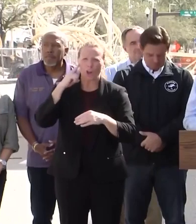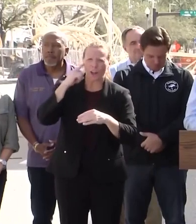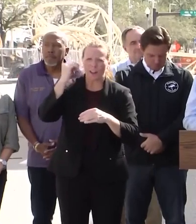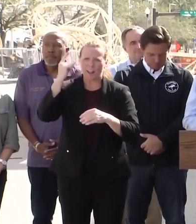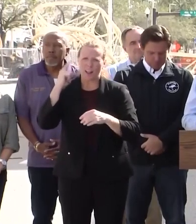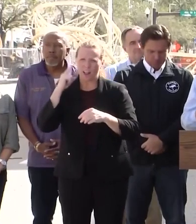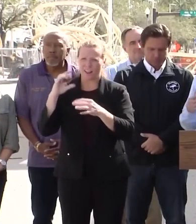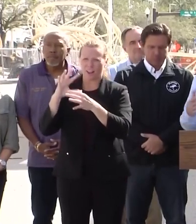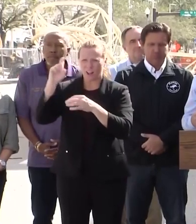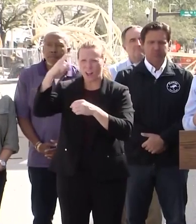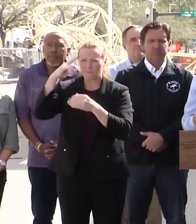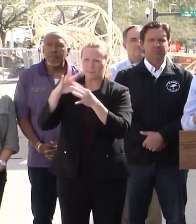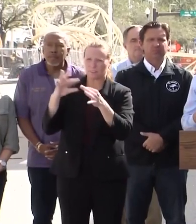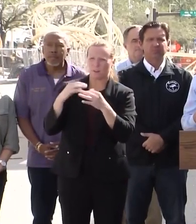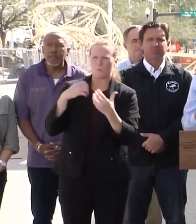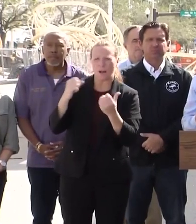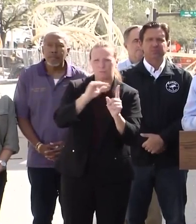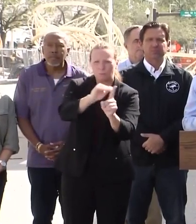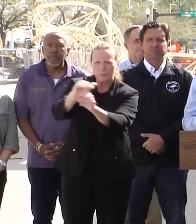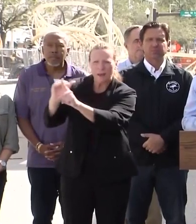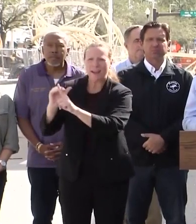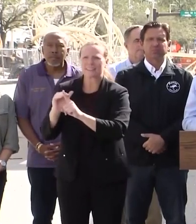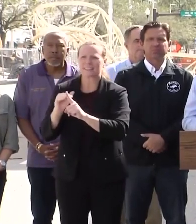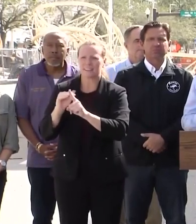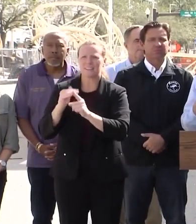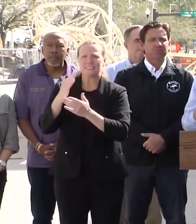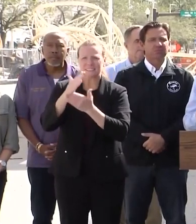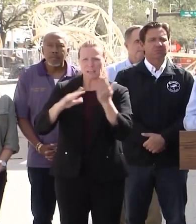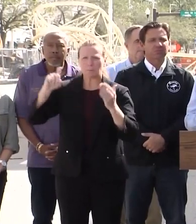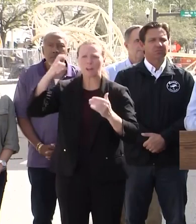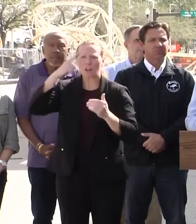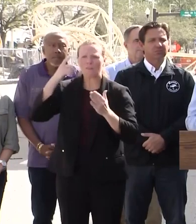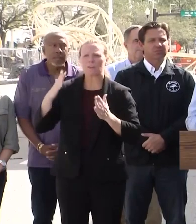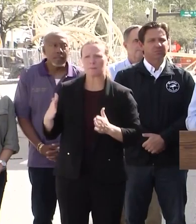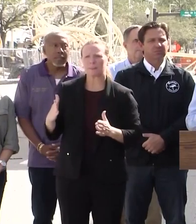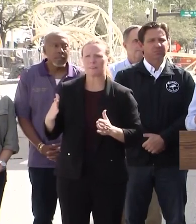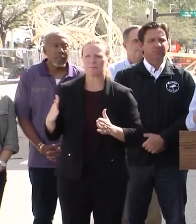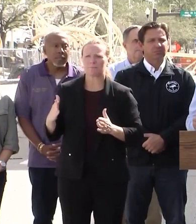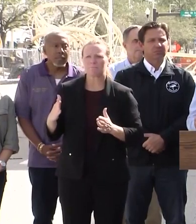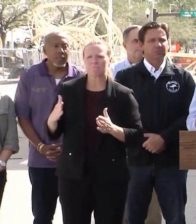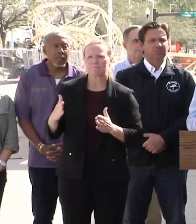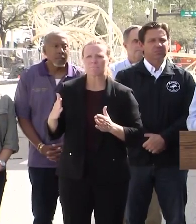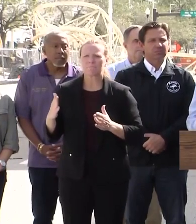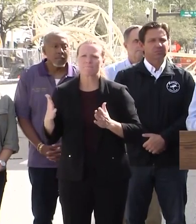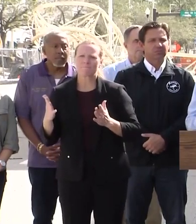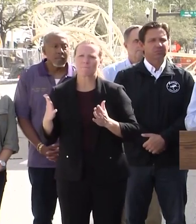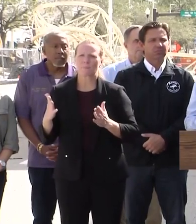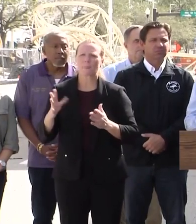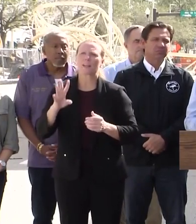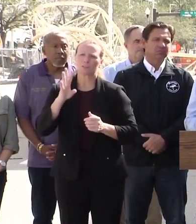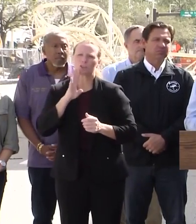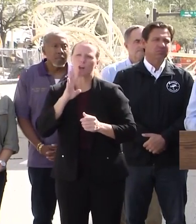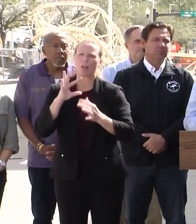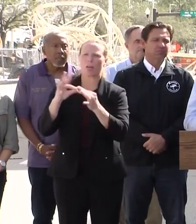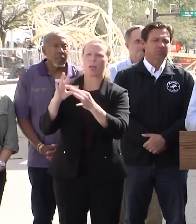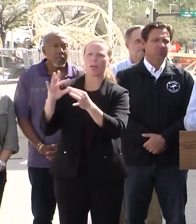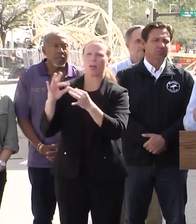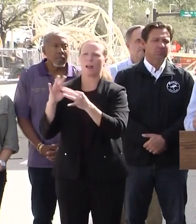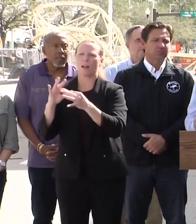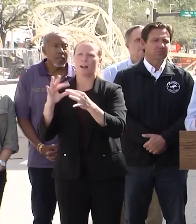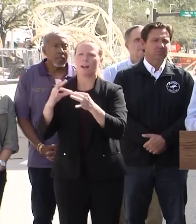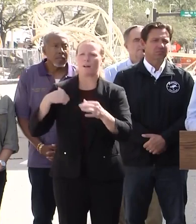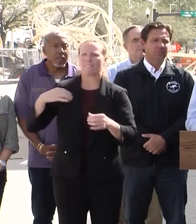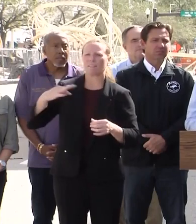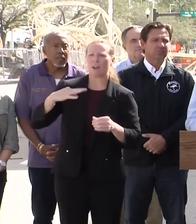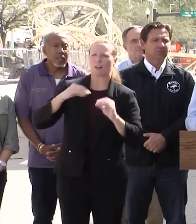remind everybody, to the point of some of the governor's talkers, we will have volunteer organizations ready to go. We already